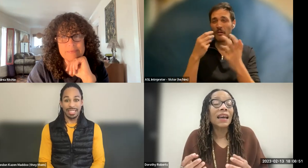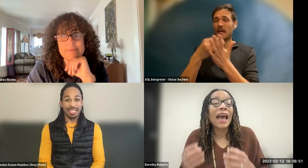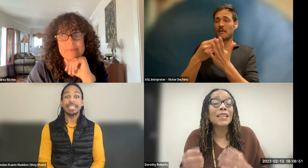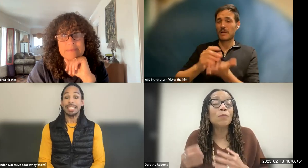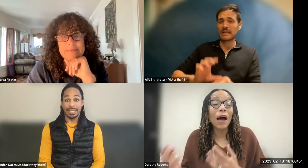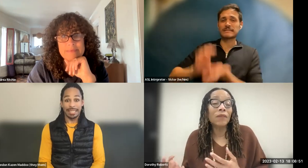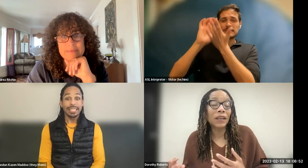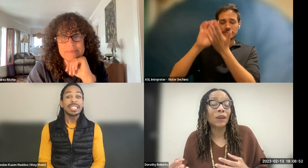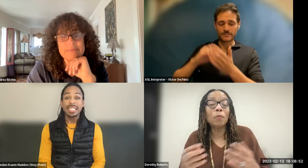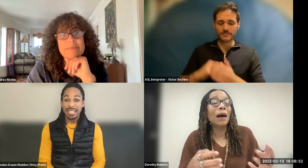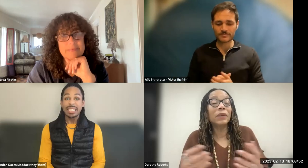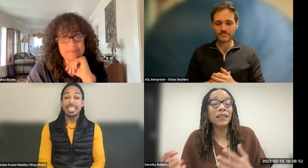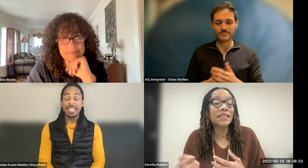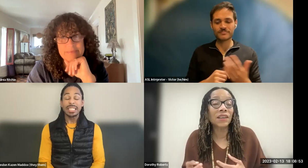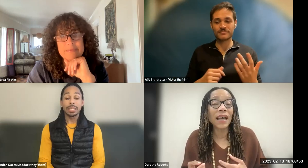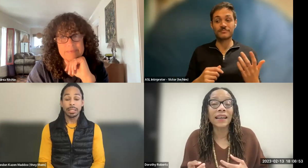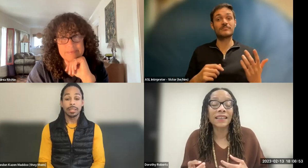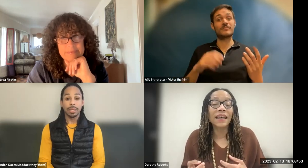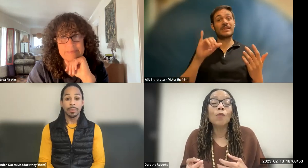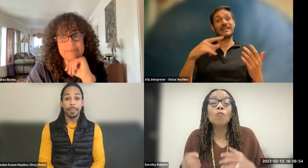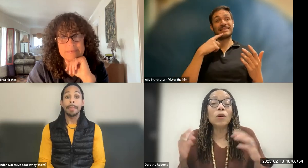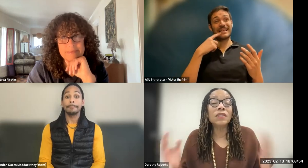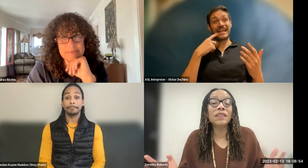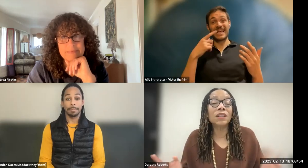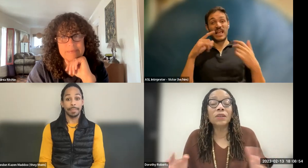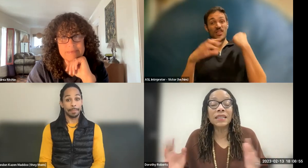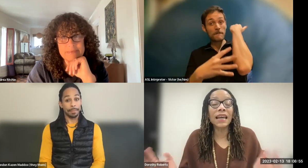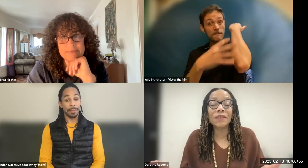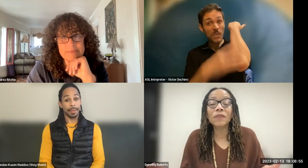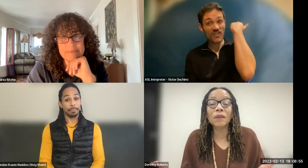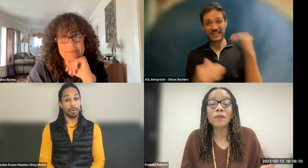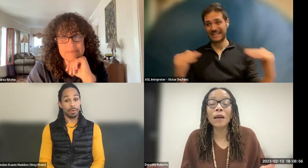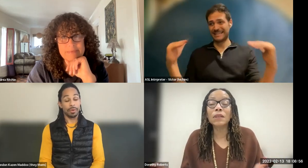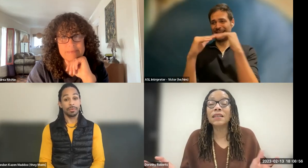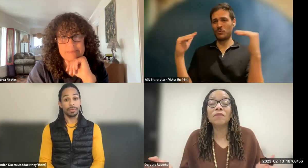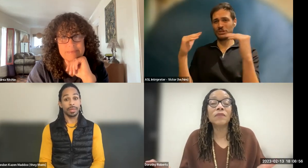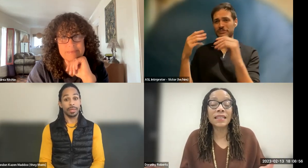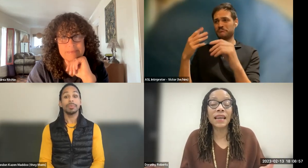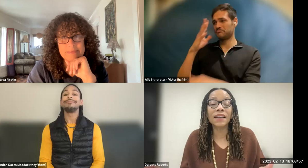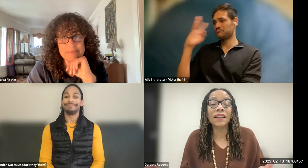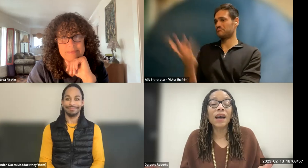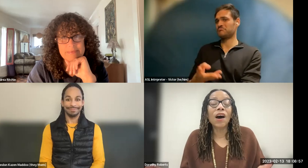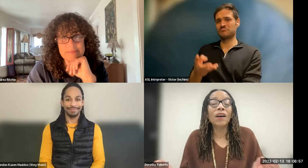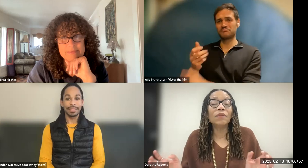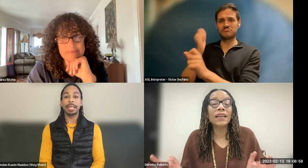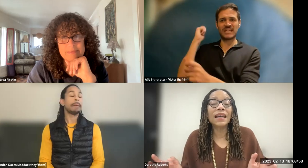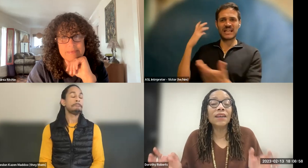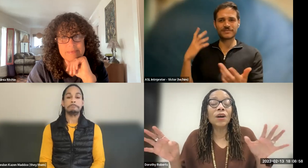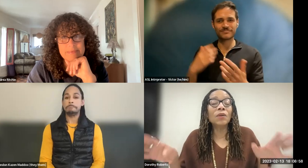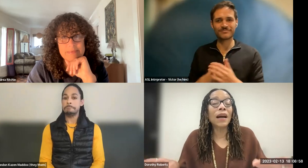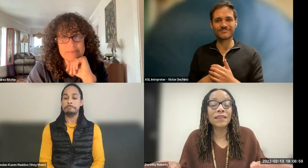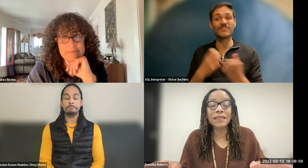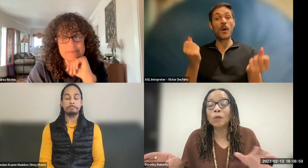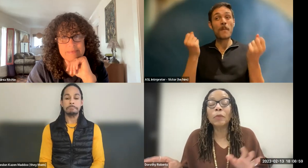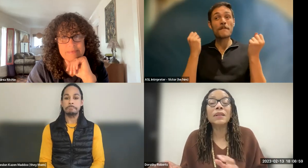neglect as poverty, or poverty as neglect. Most of the children taken from their families and investigated are investigated